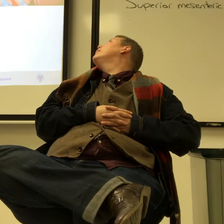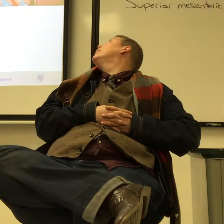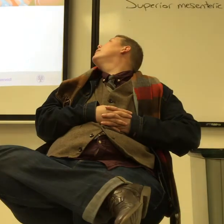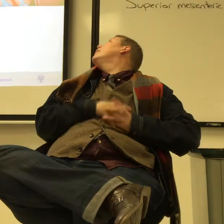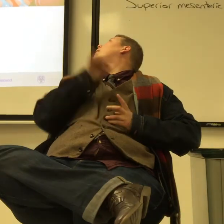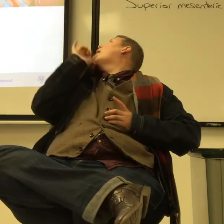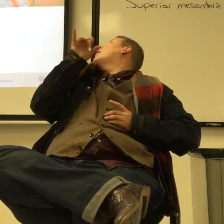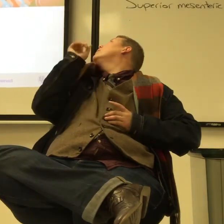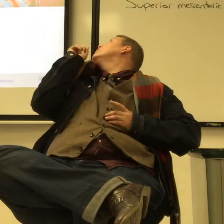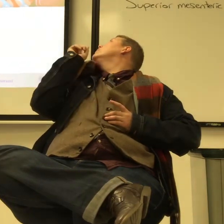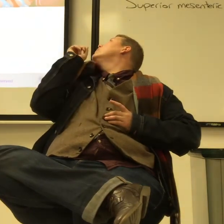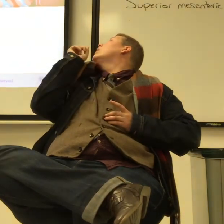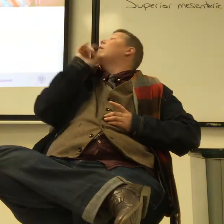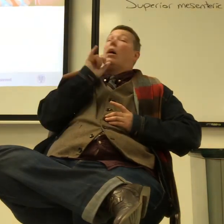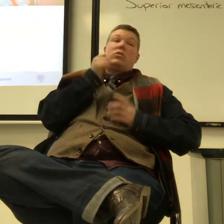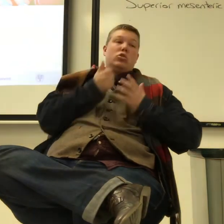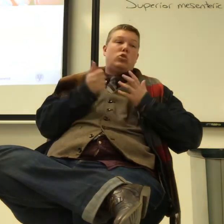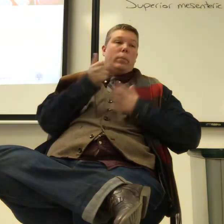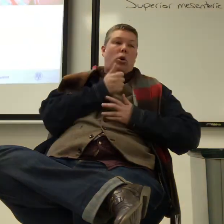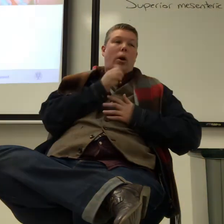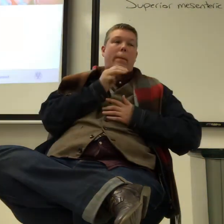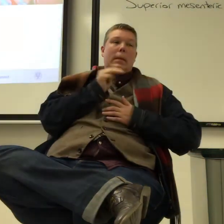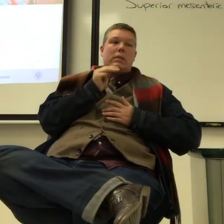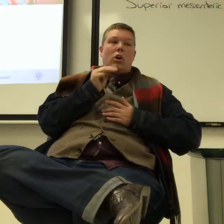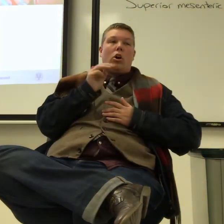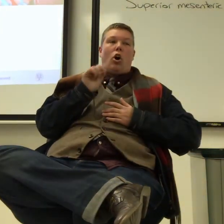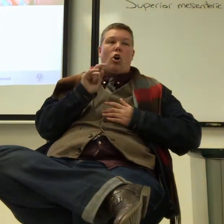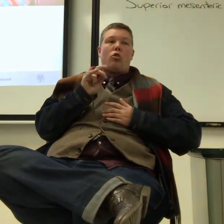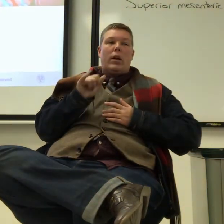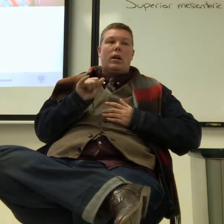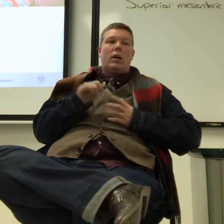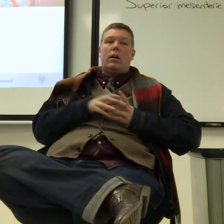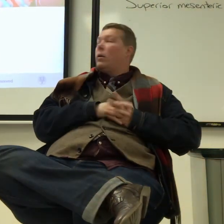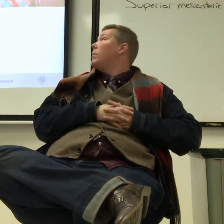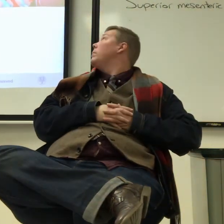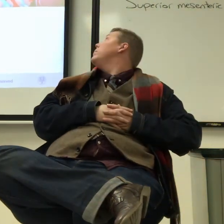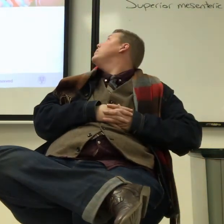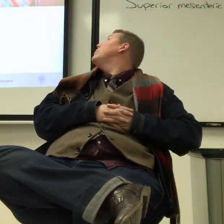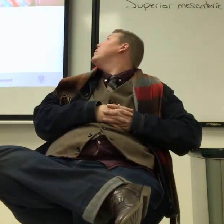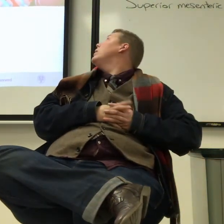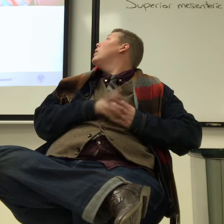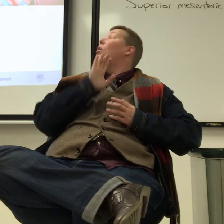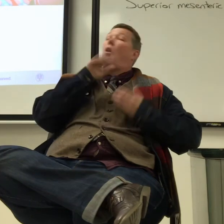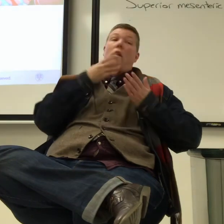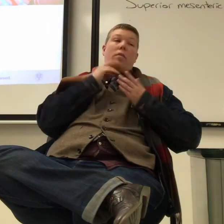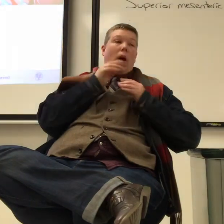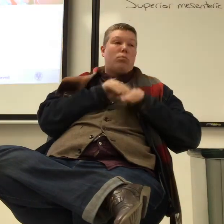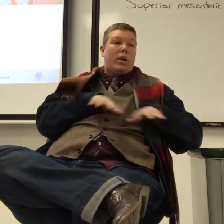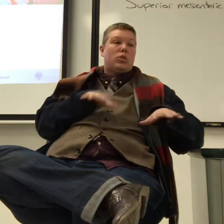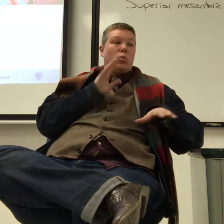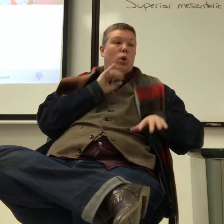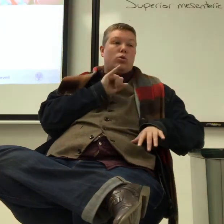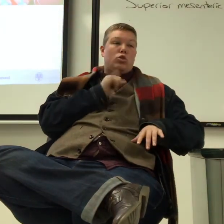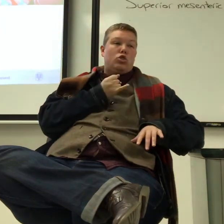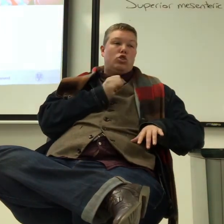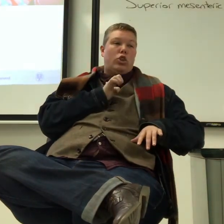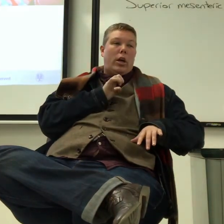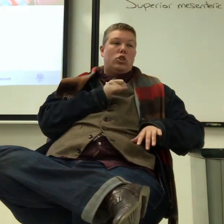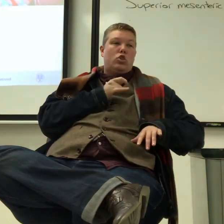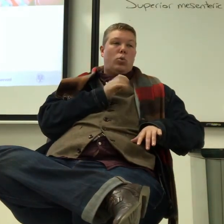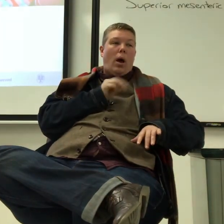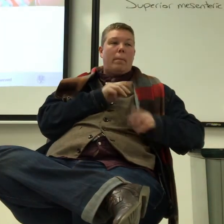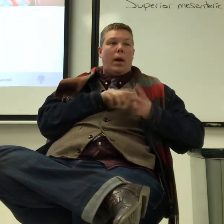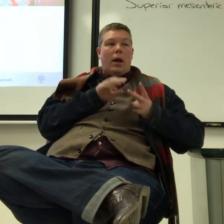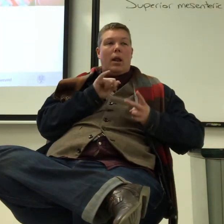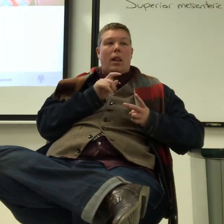there. Okay, and all these cut branches are going to ileum jejunum. Then it shows you a good job of how all these